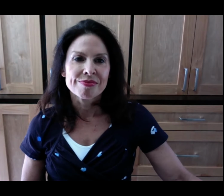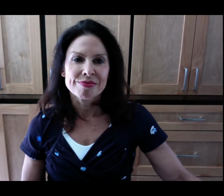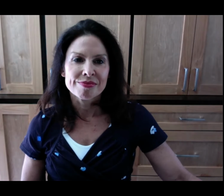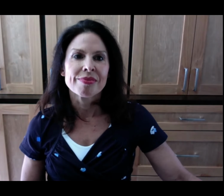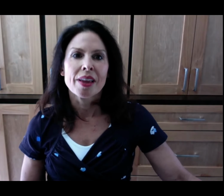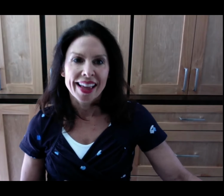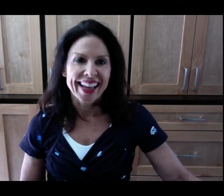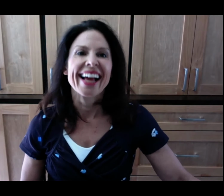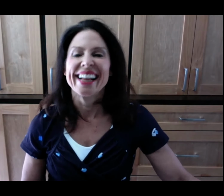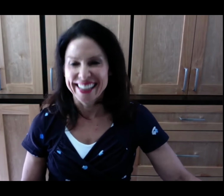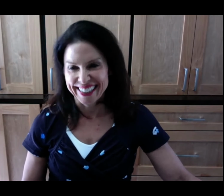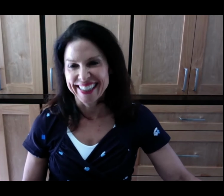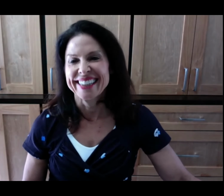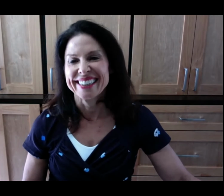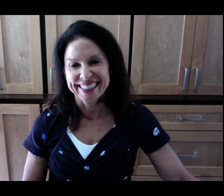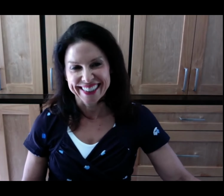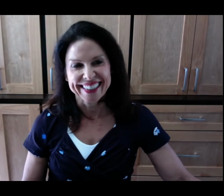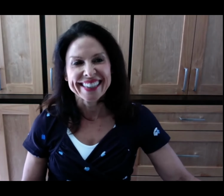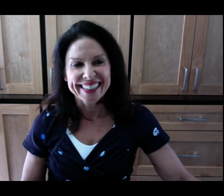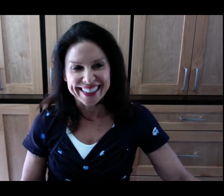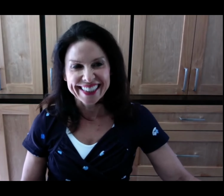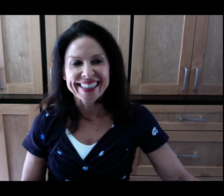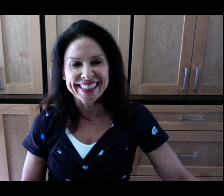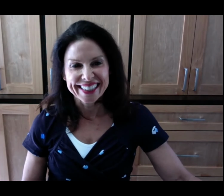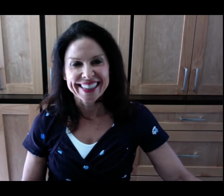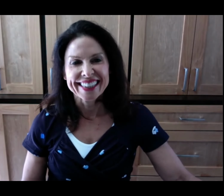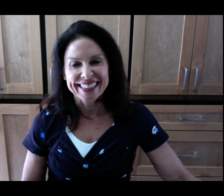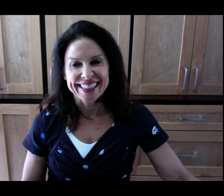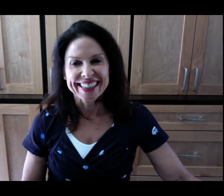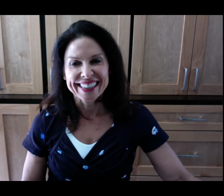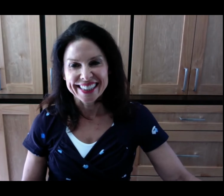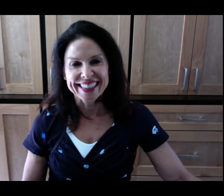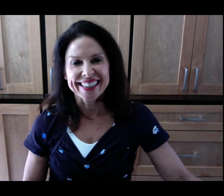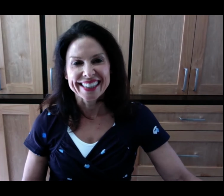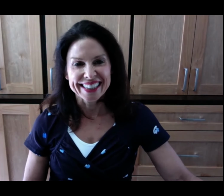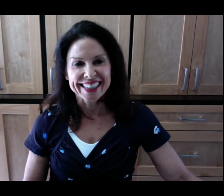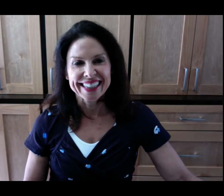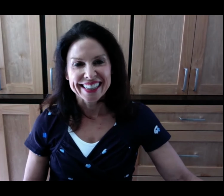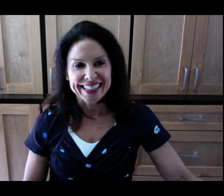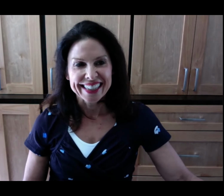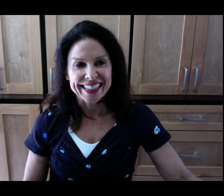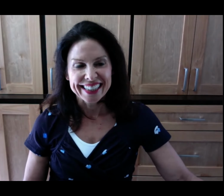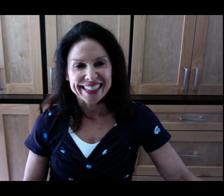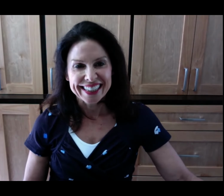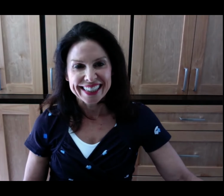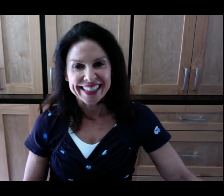also learning ASL or practicing, but also creating content that is easier for the other students